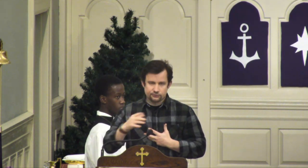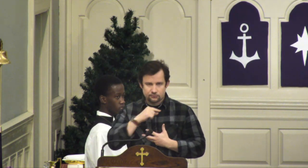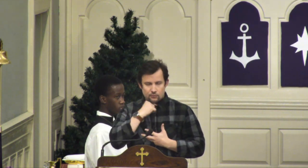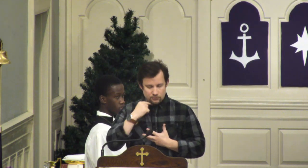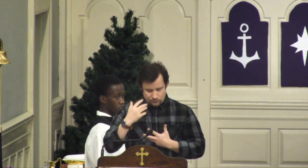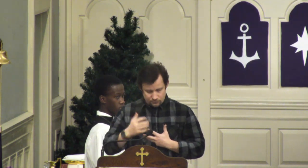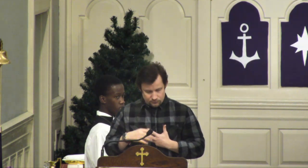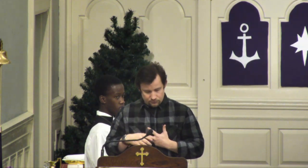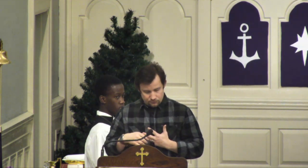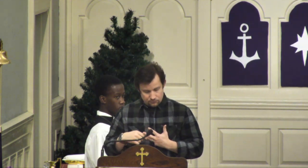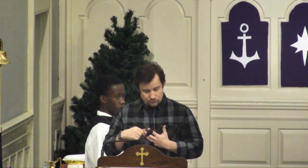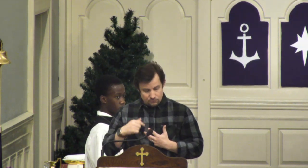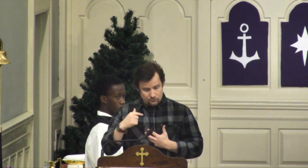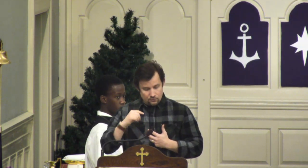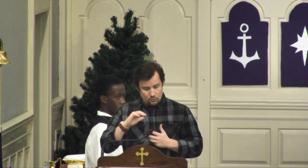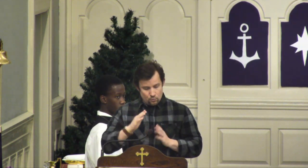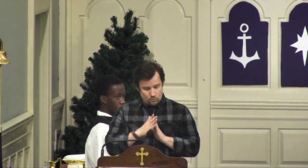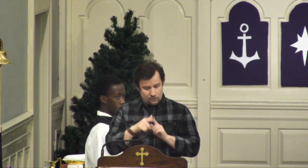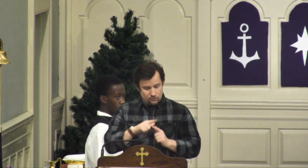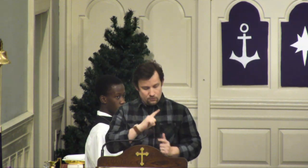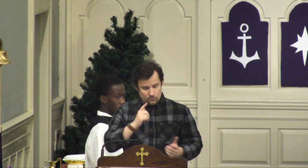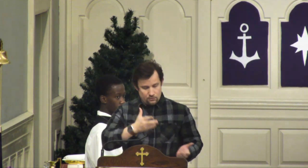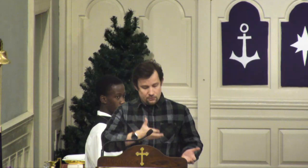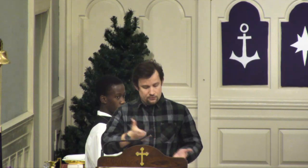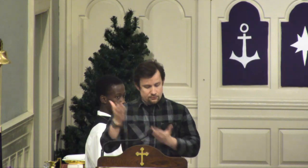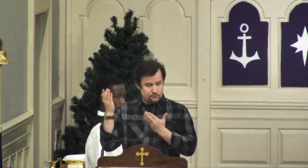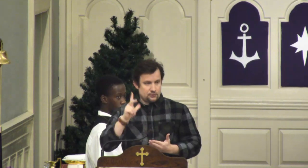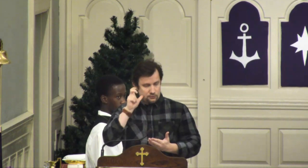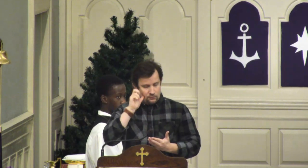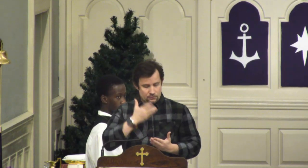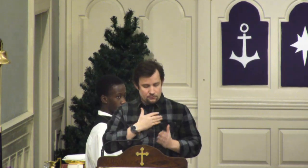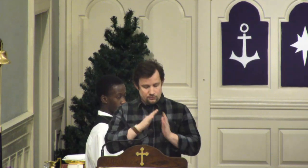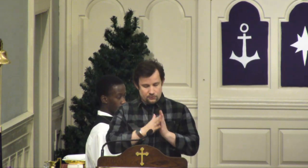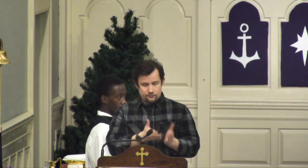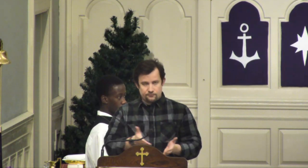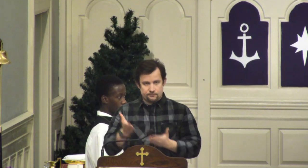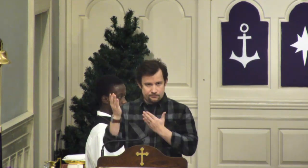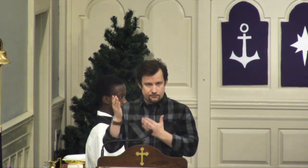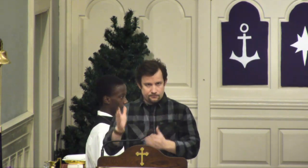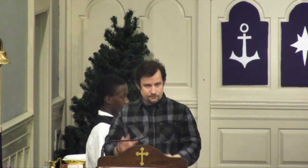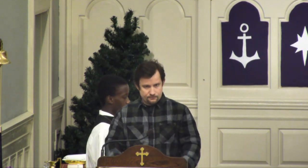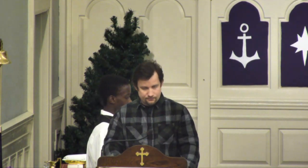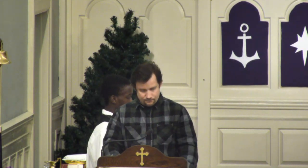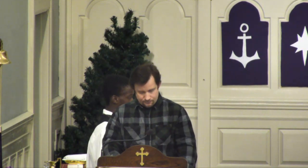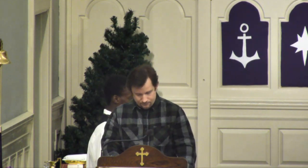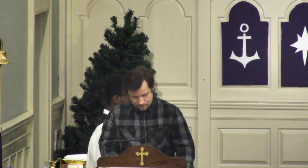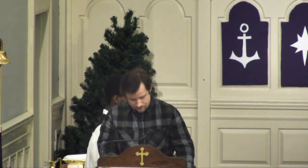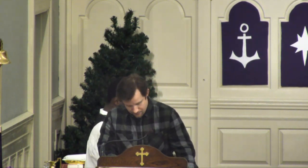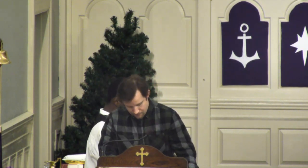and Robert Priest, we pray to the Lord. Lord, hear our prayer.